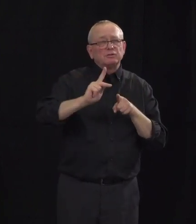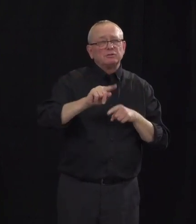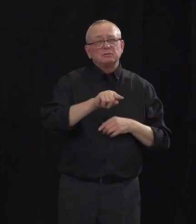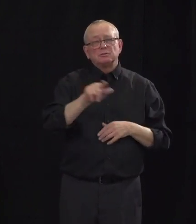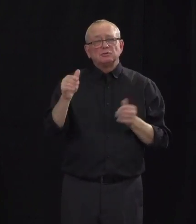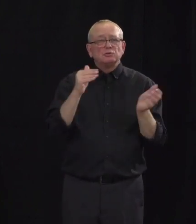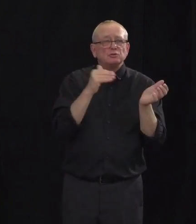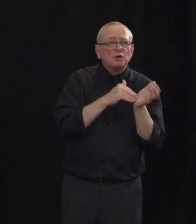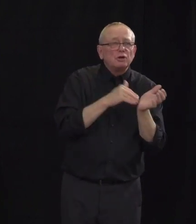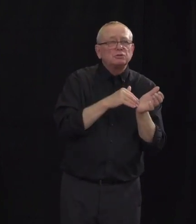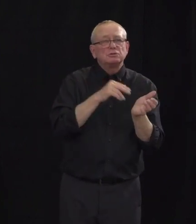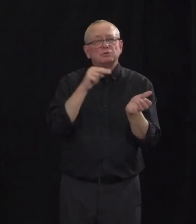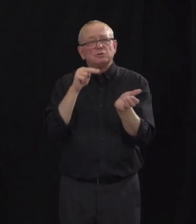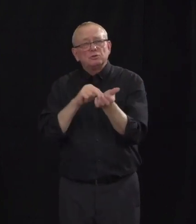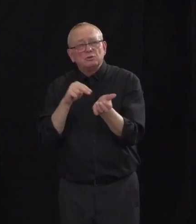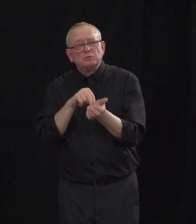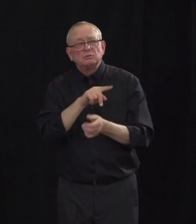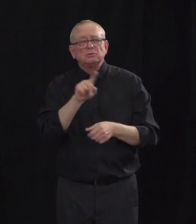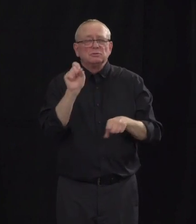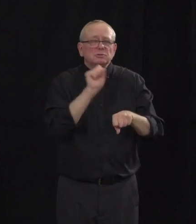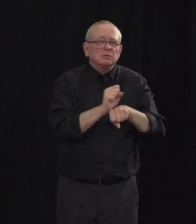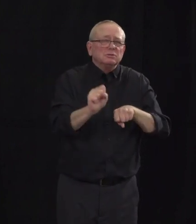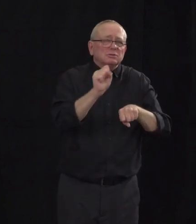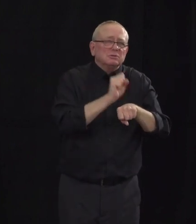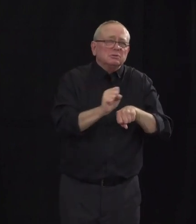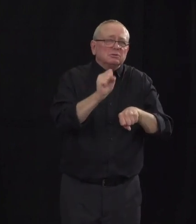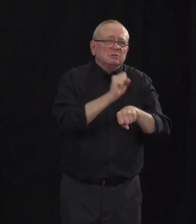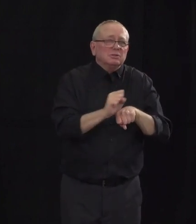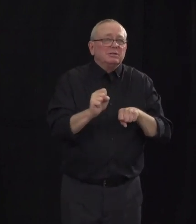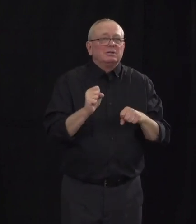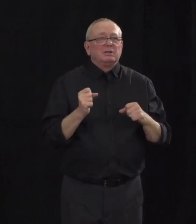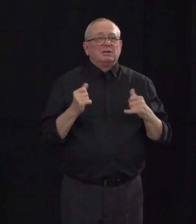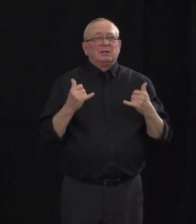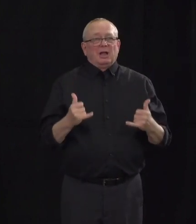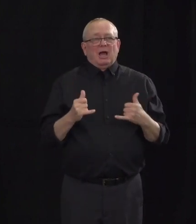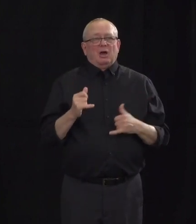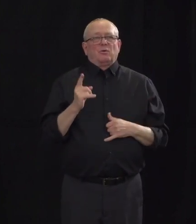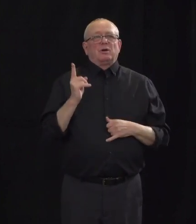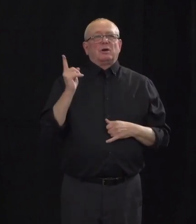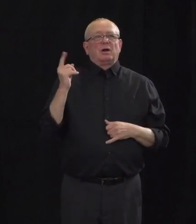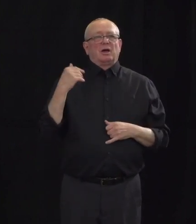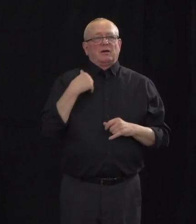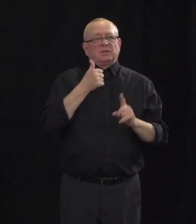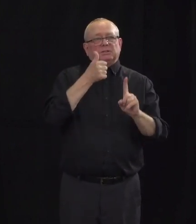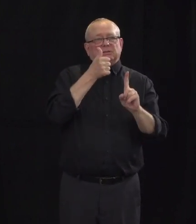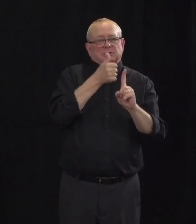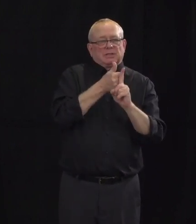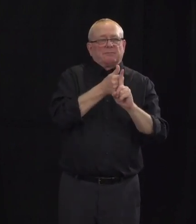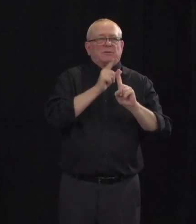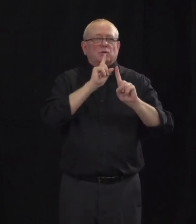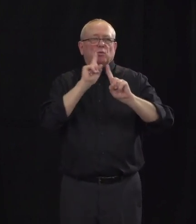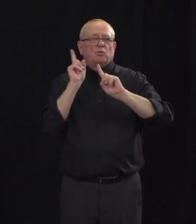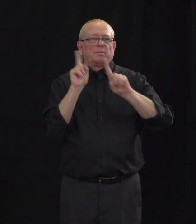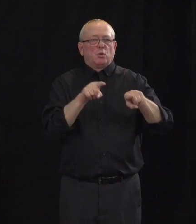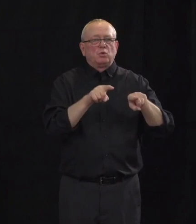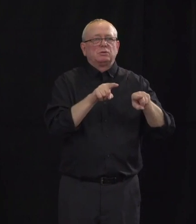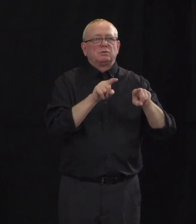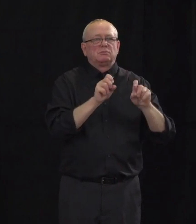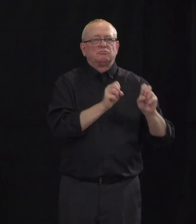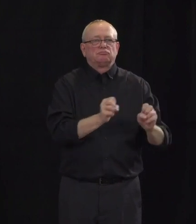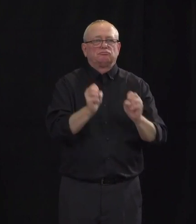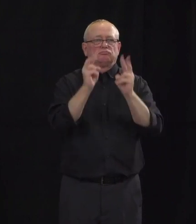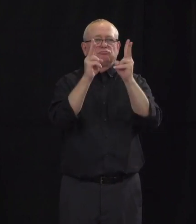Alberta has developed a tool for Alberta physicians to self-report their ability to be redeployed for clinical services